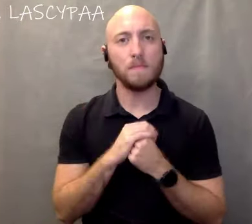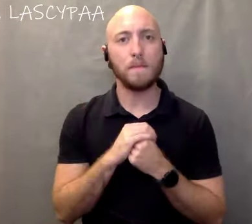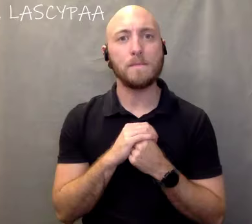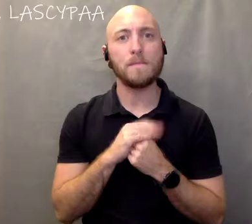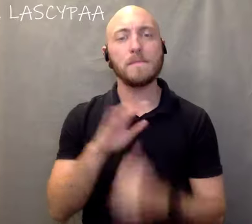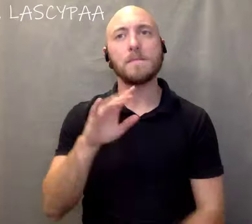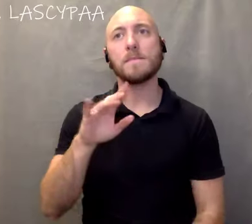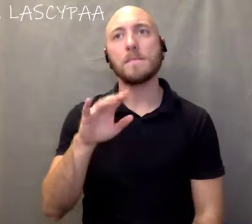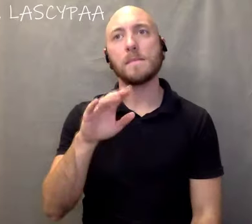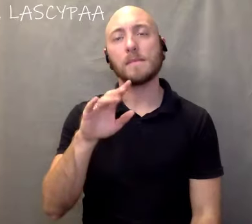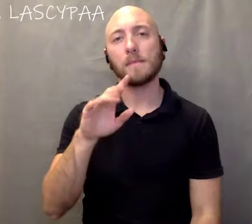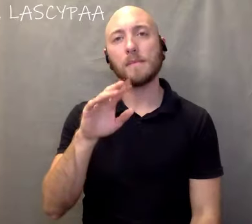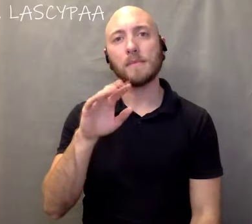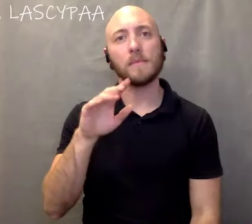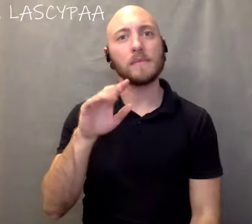I